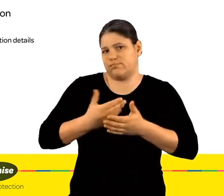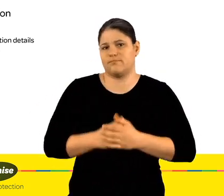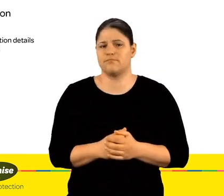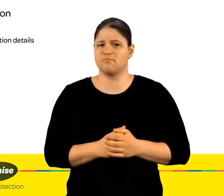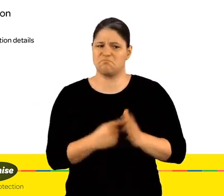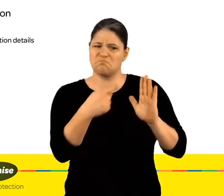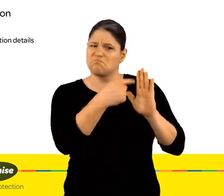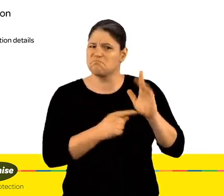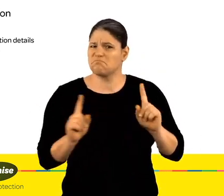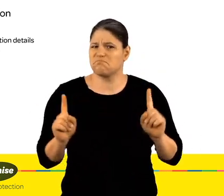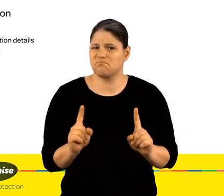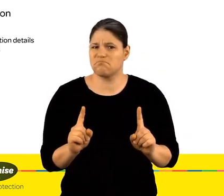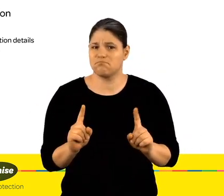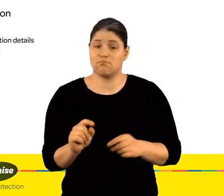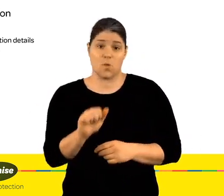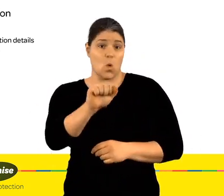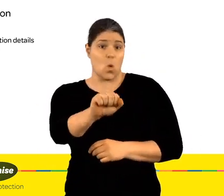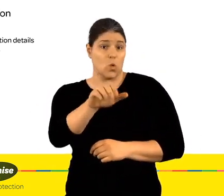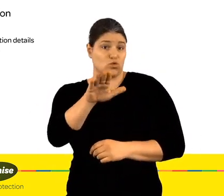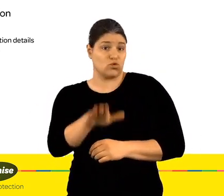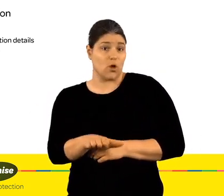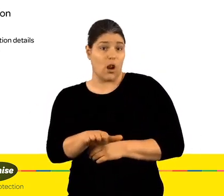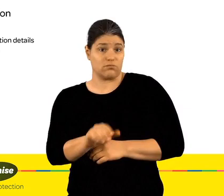The National Immunization Register.